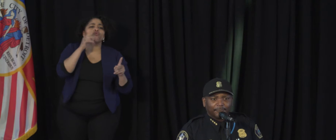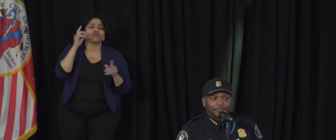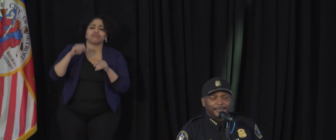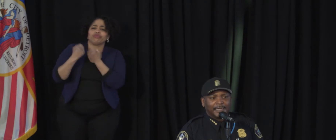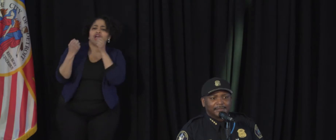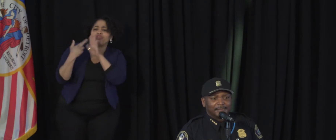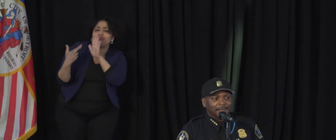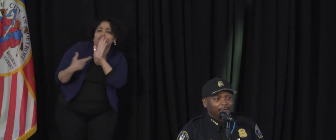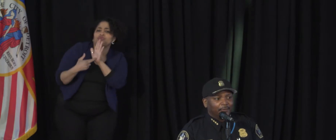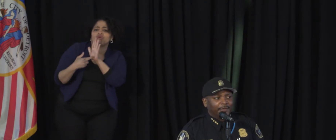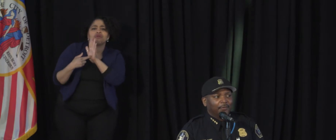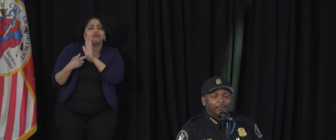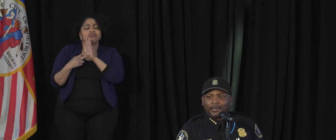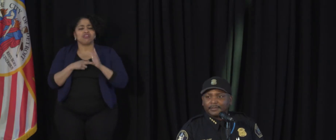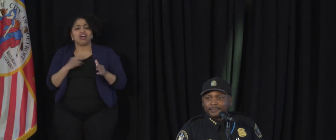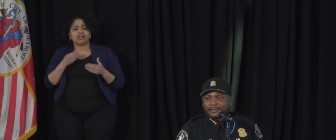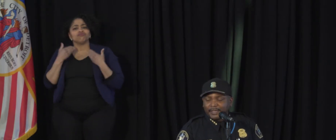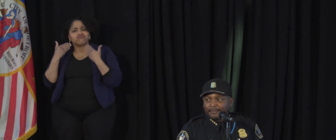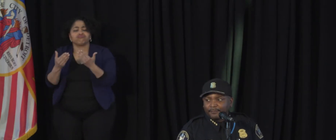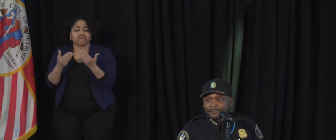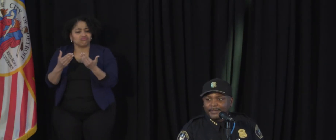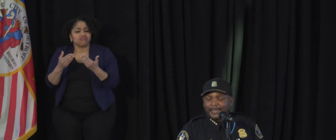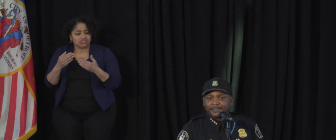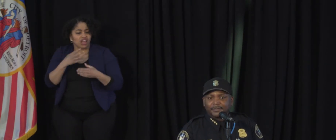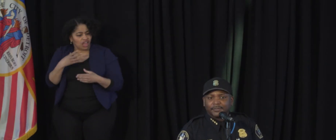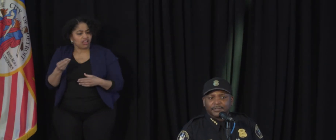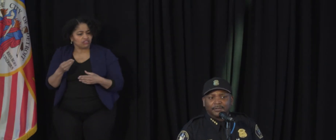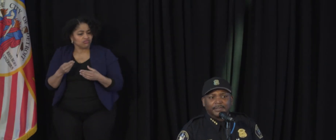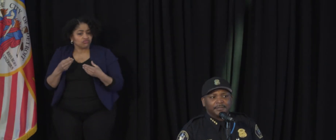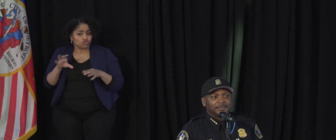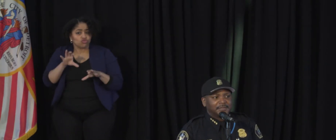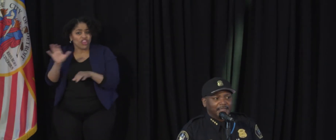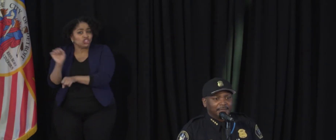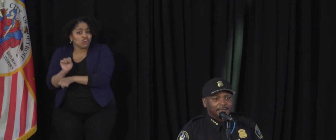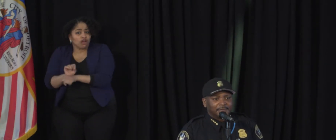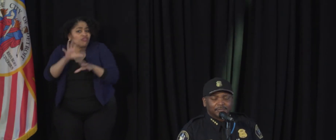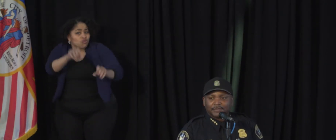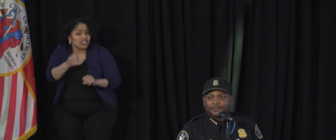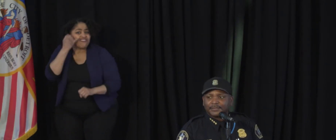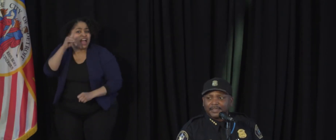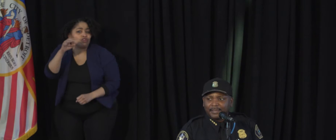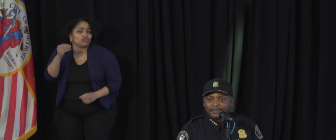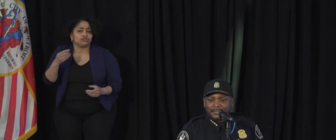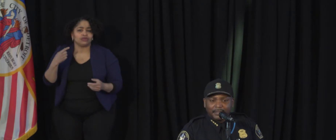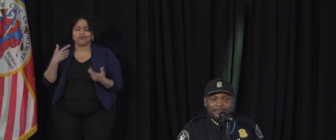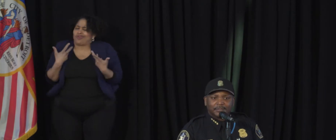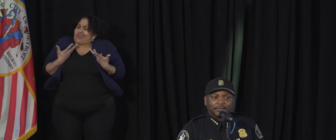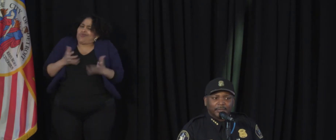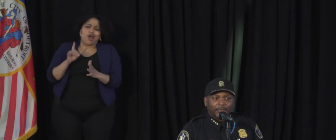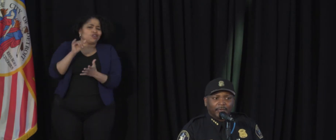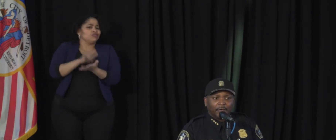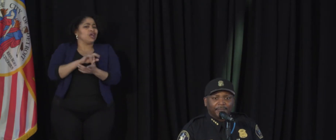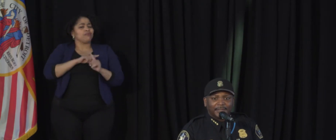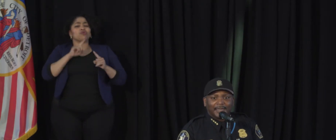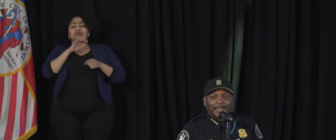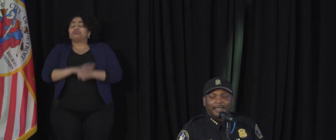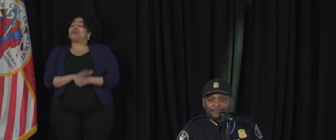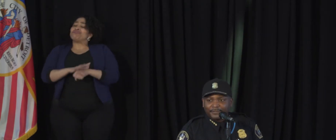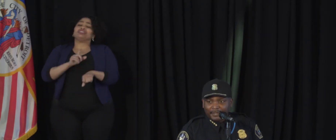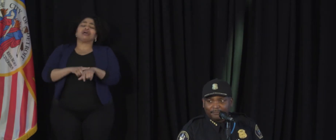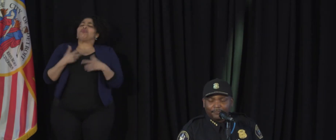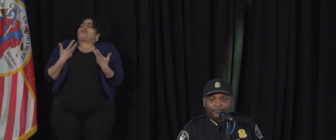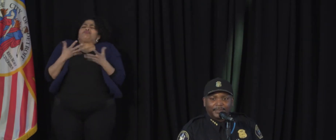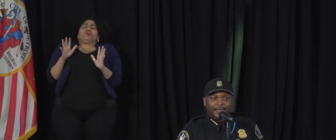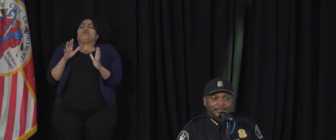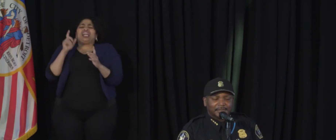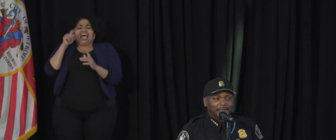taking enforcement action. We don't want to take enforcement action. We certainly understand that these are stressful times, and certainly we would hope to not have to